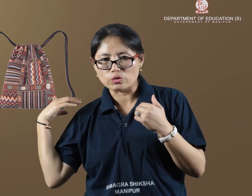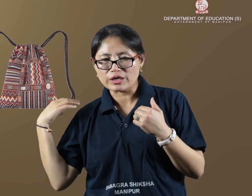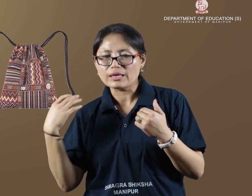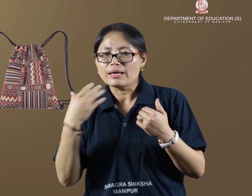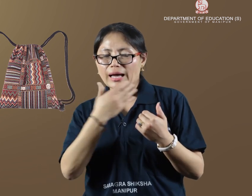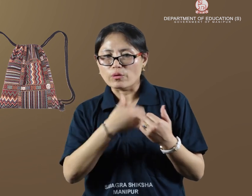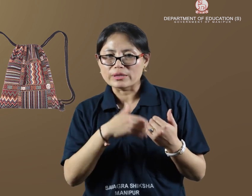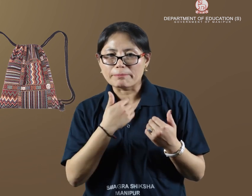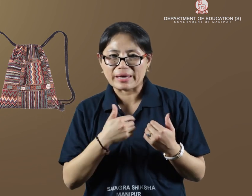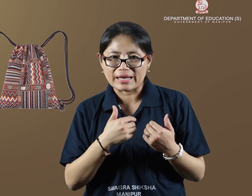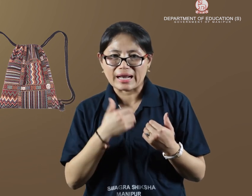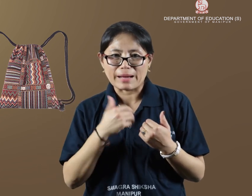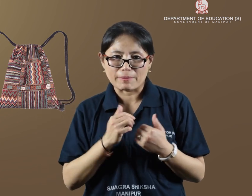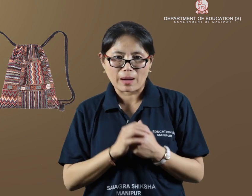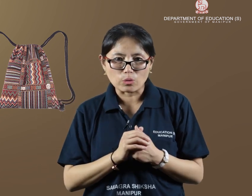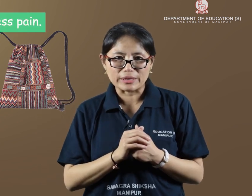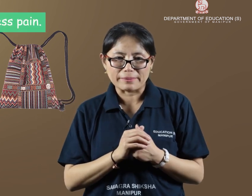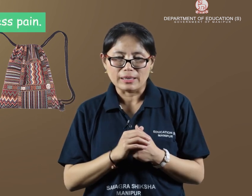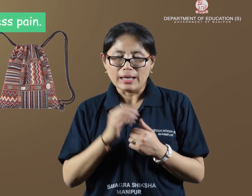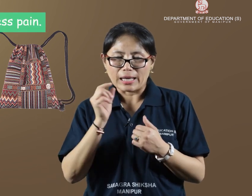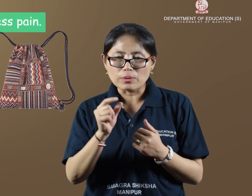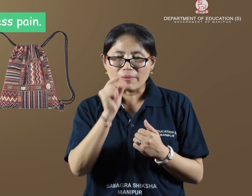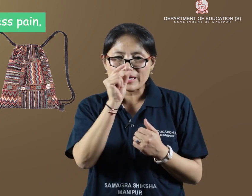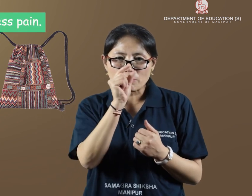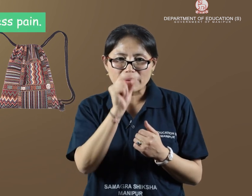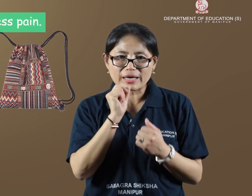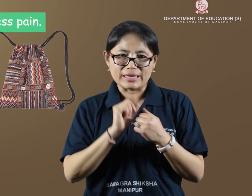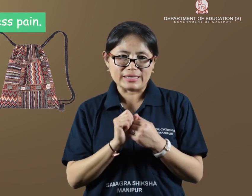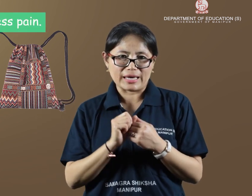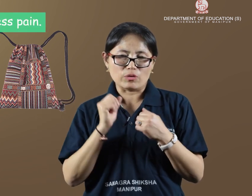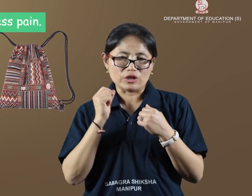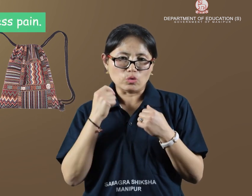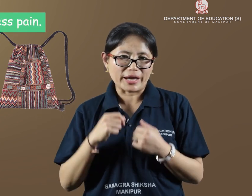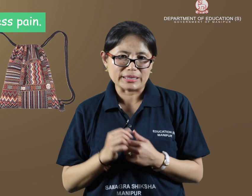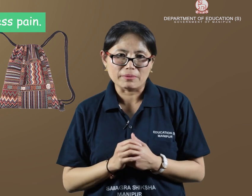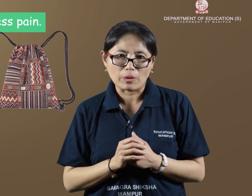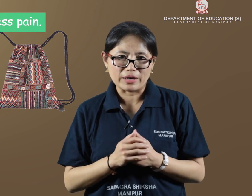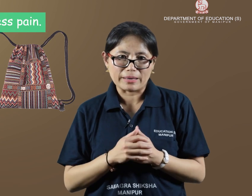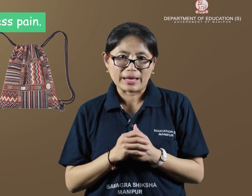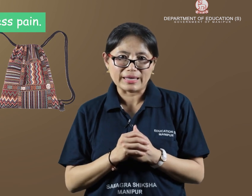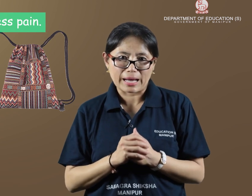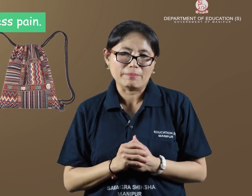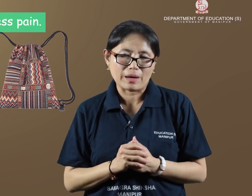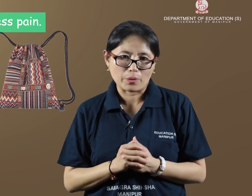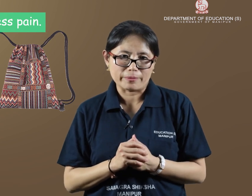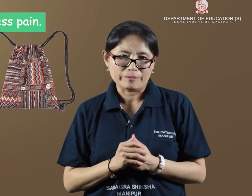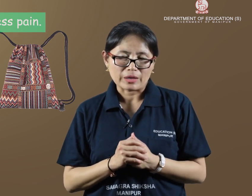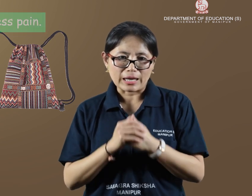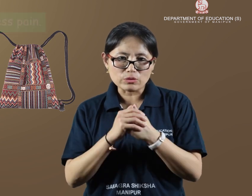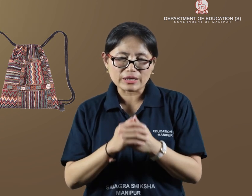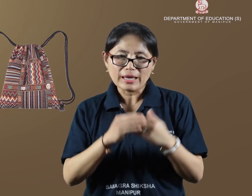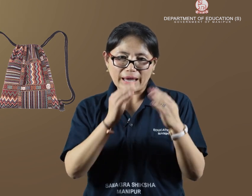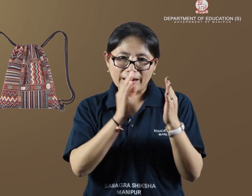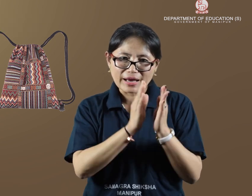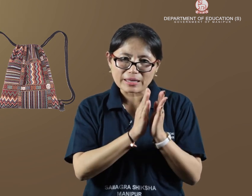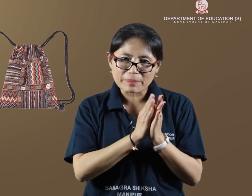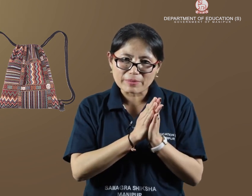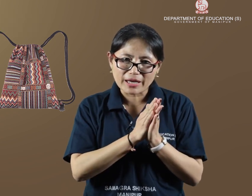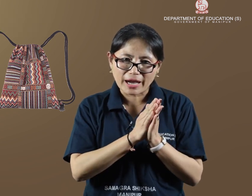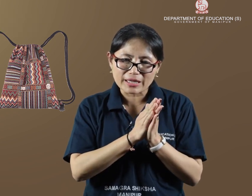gi aingon da pain anaba phau de ba. Adu ba mari da pi aga di aingon da nungai da bam phau ling ban na bam phau e. Adu di area na pi makai khai ke dewe